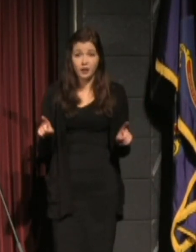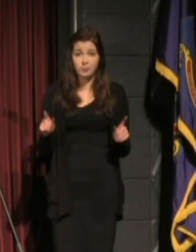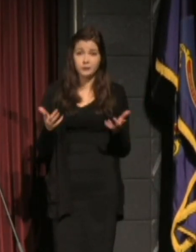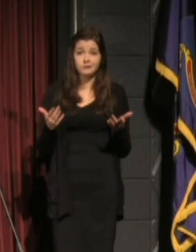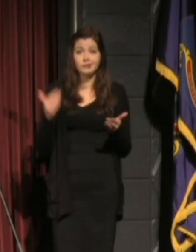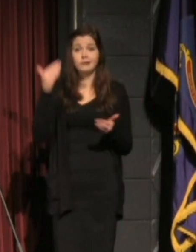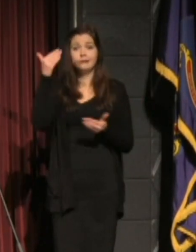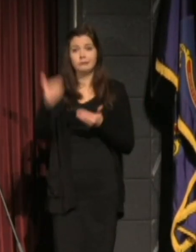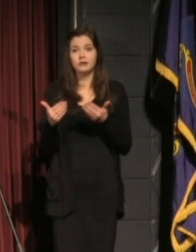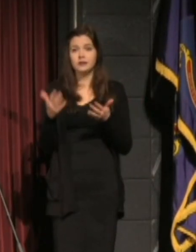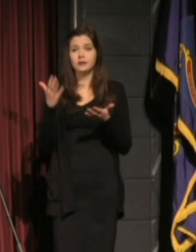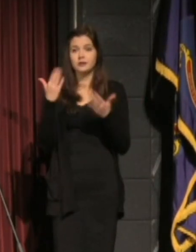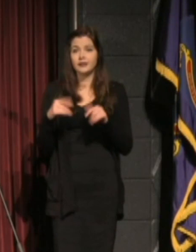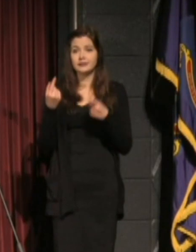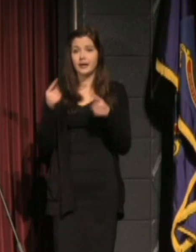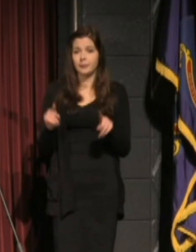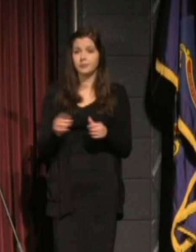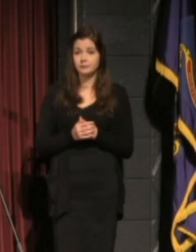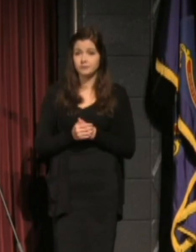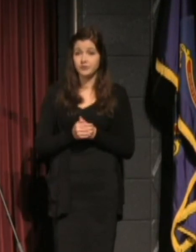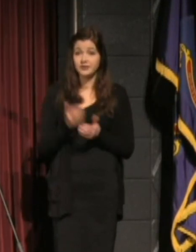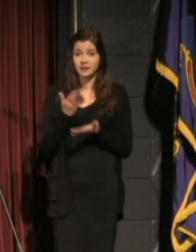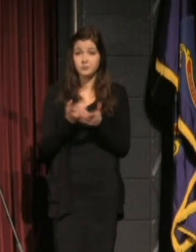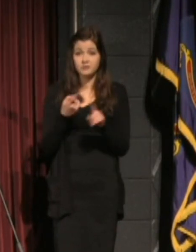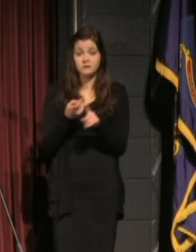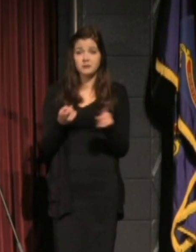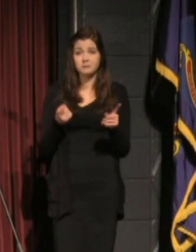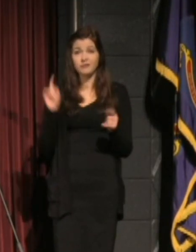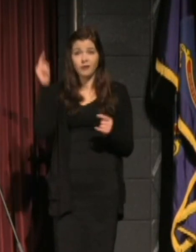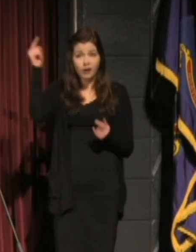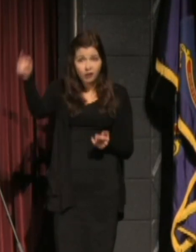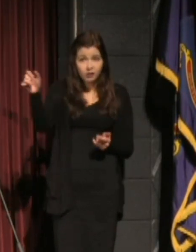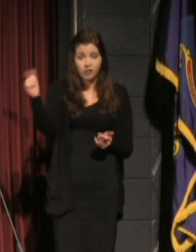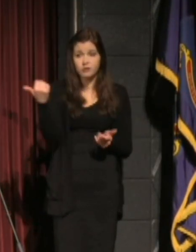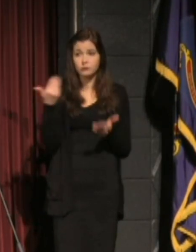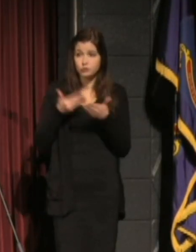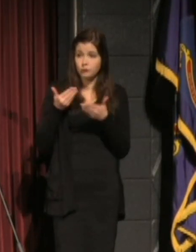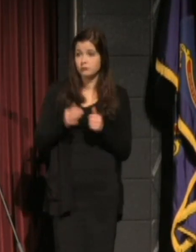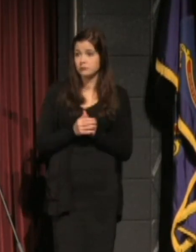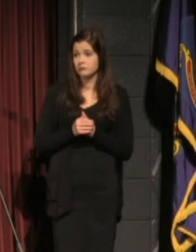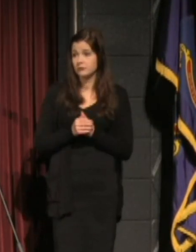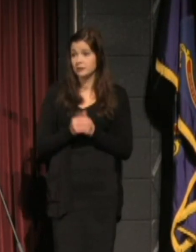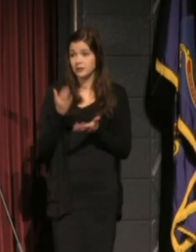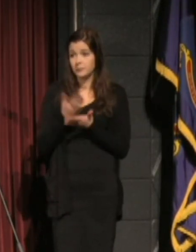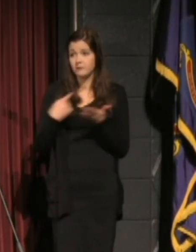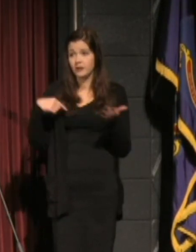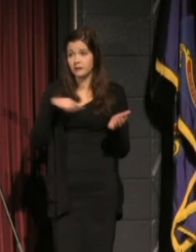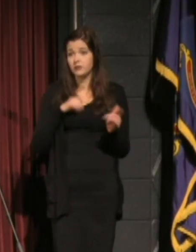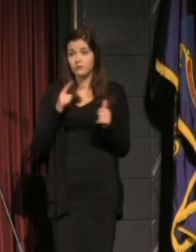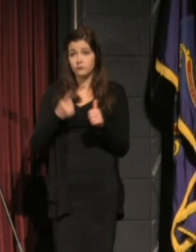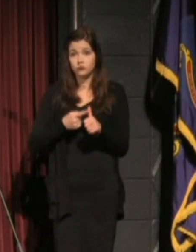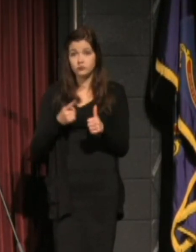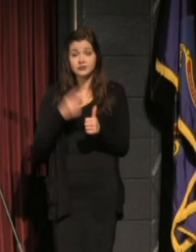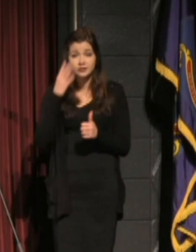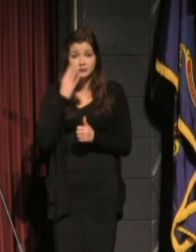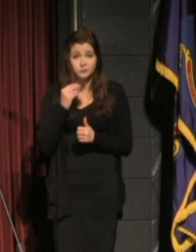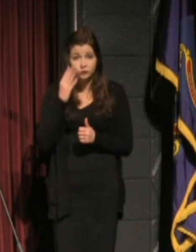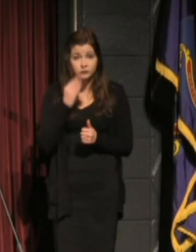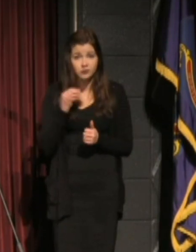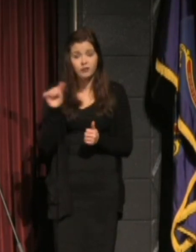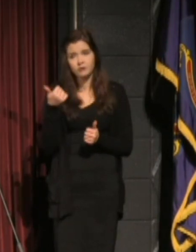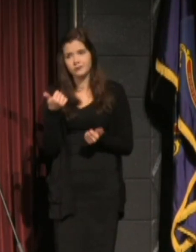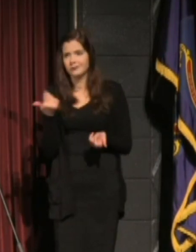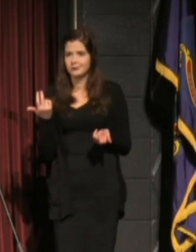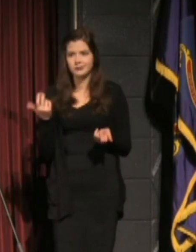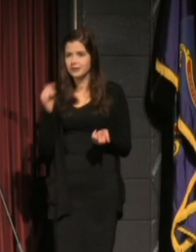into the next chapter. Some of us come from far, others near. For some of us, this is our first experience. For others,